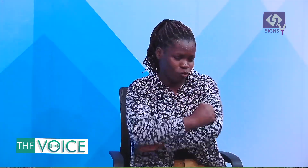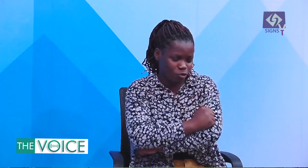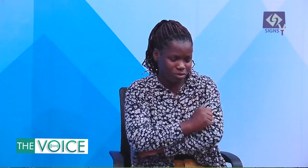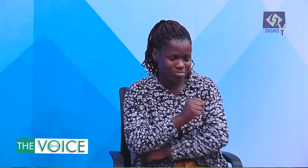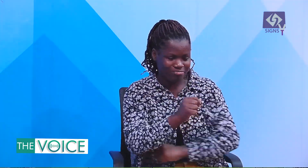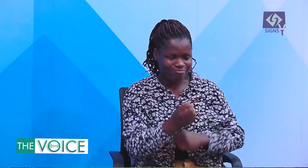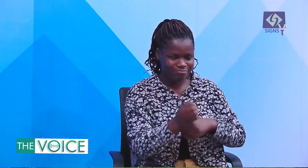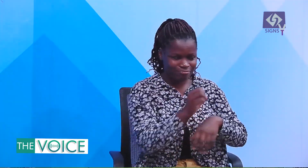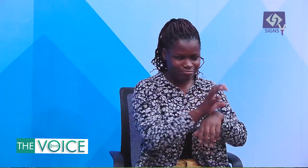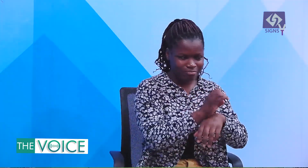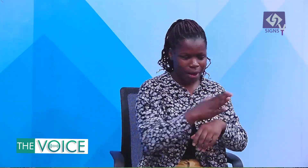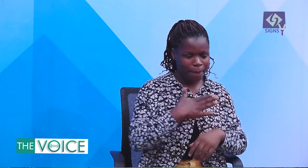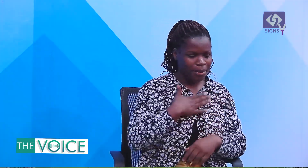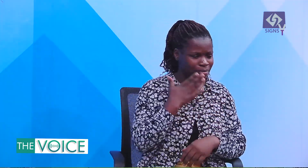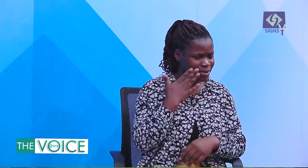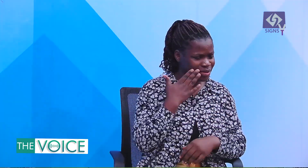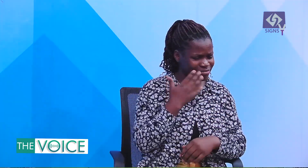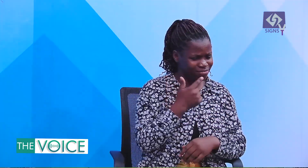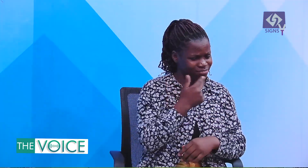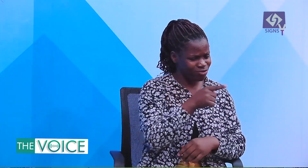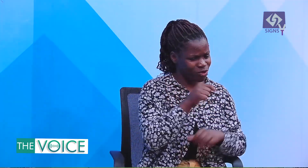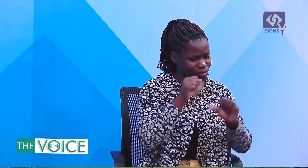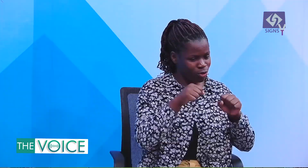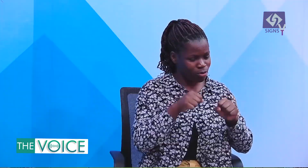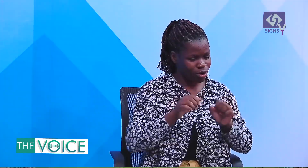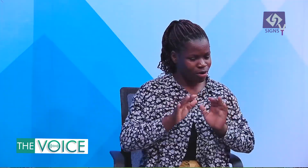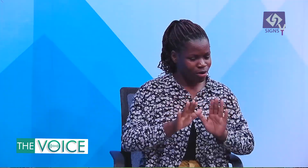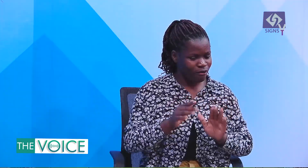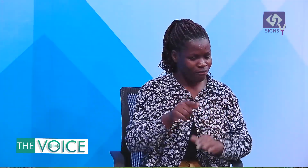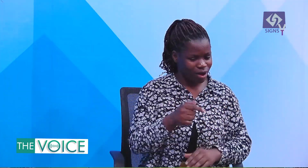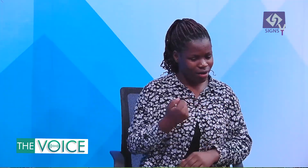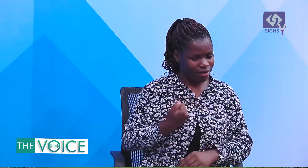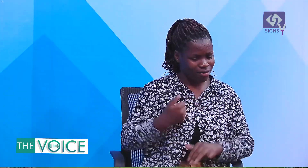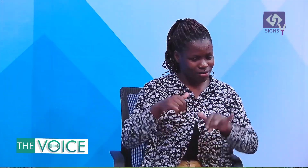deaf. So I went to a deaf school, started learning.